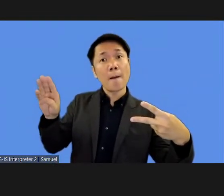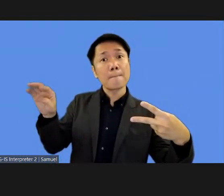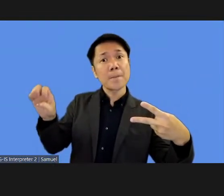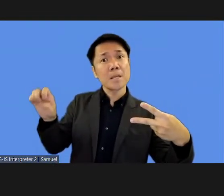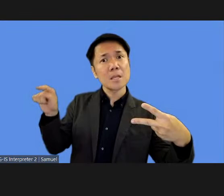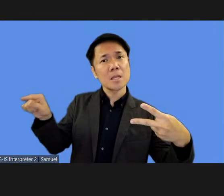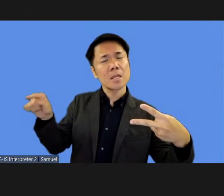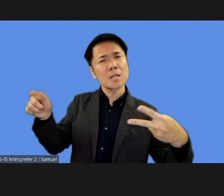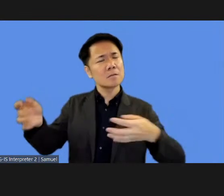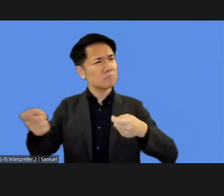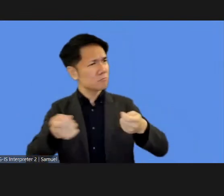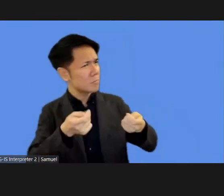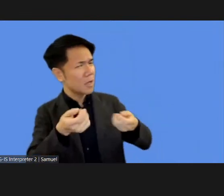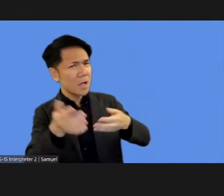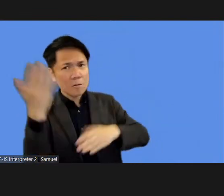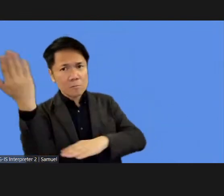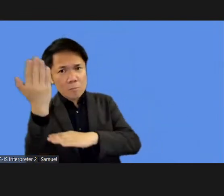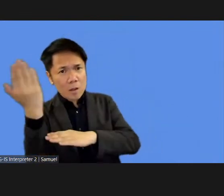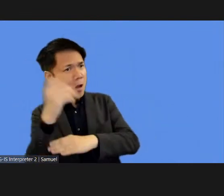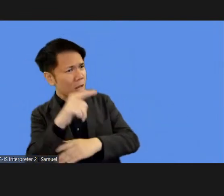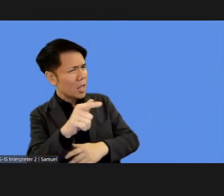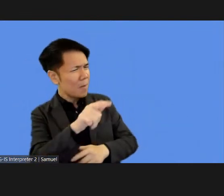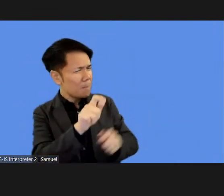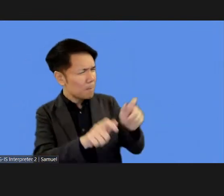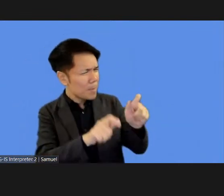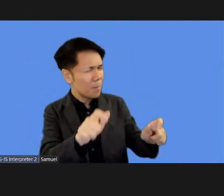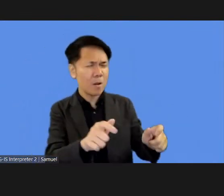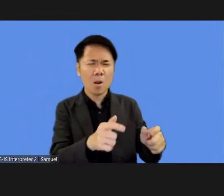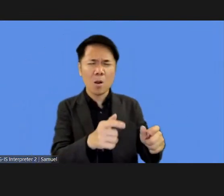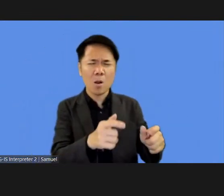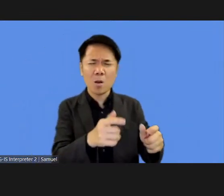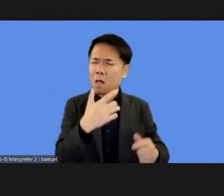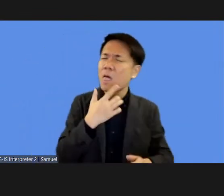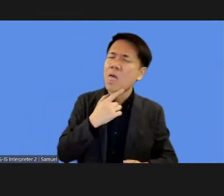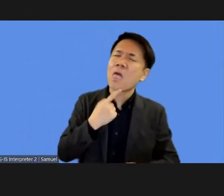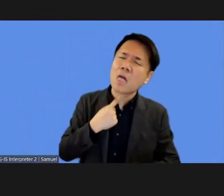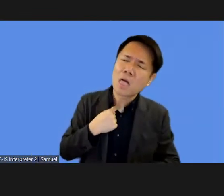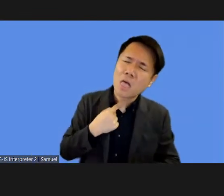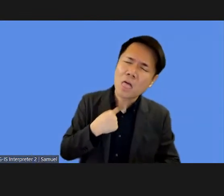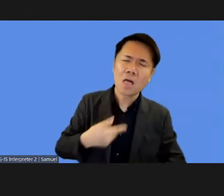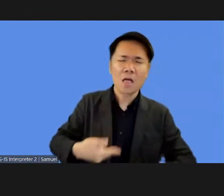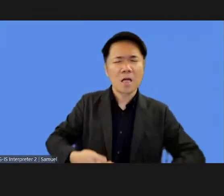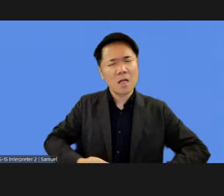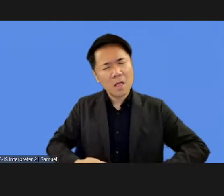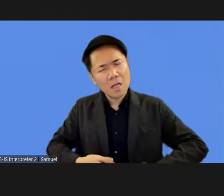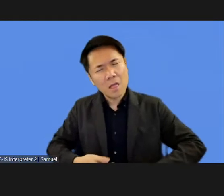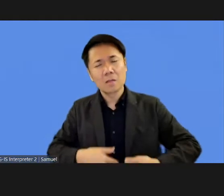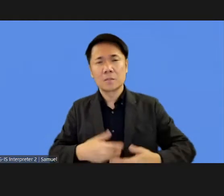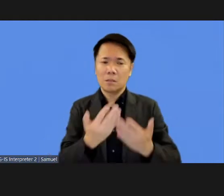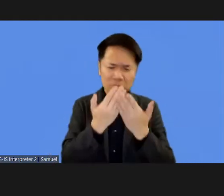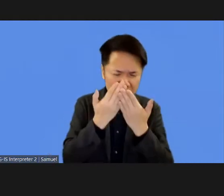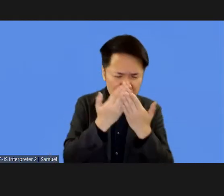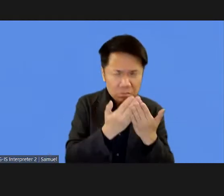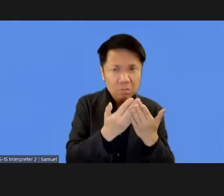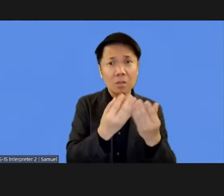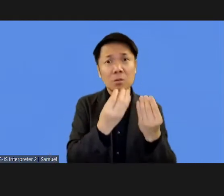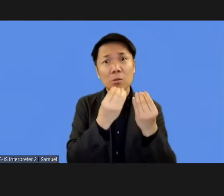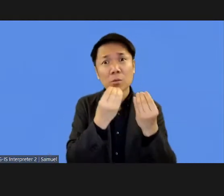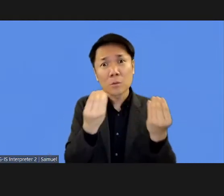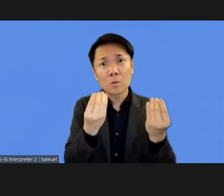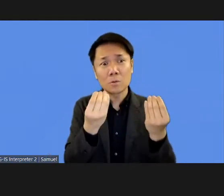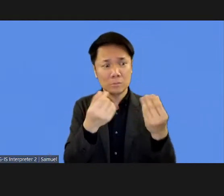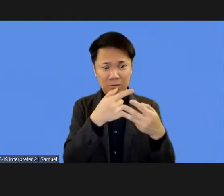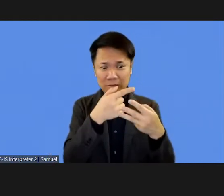no water. They lack education. And so we should be able to develop an integrated approach